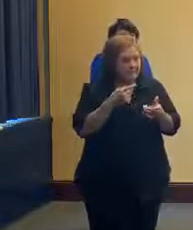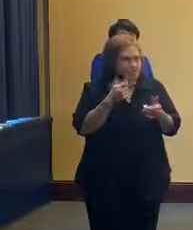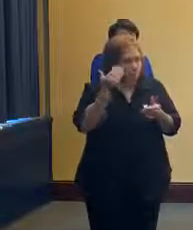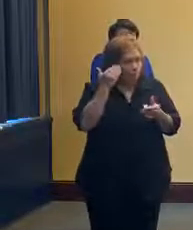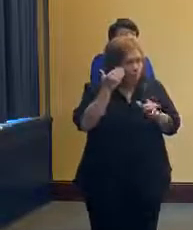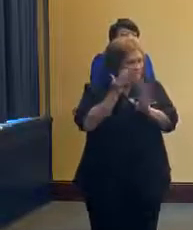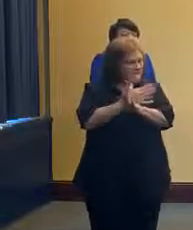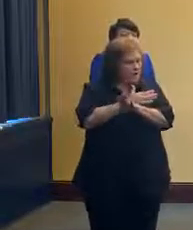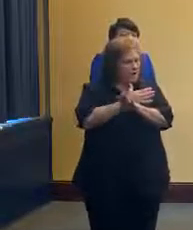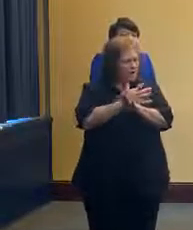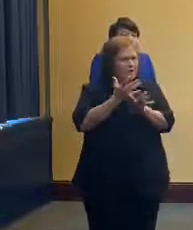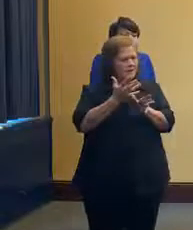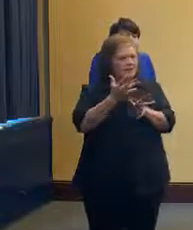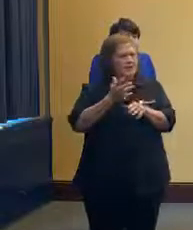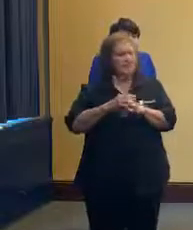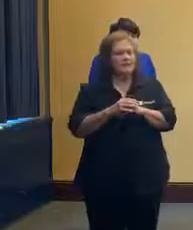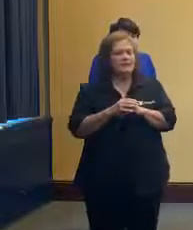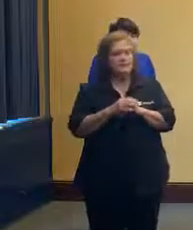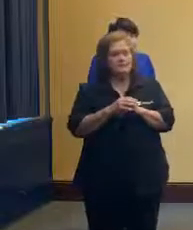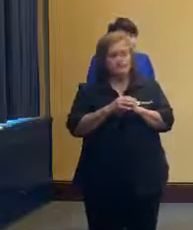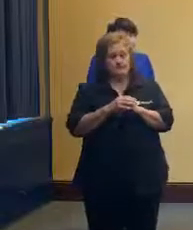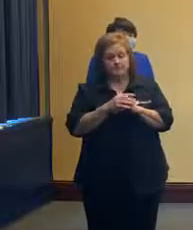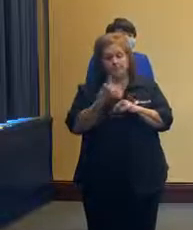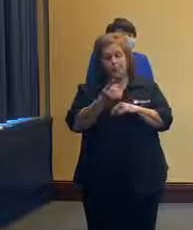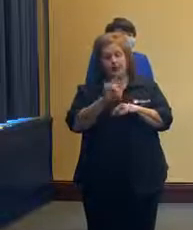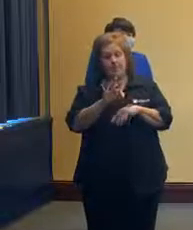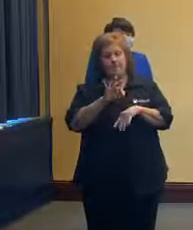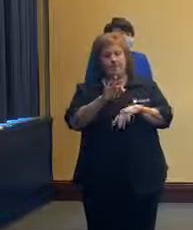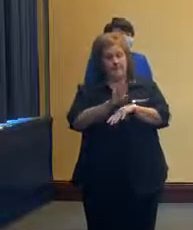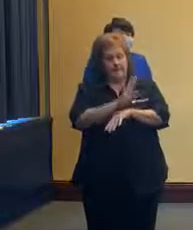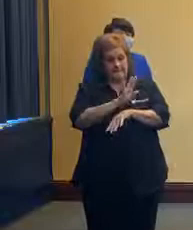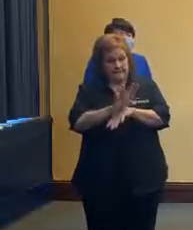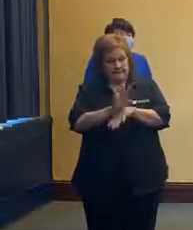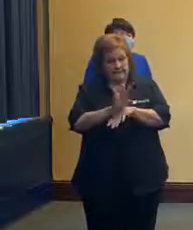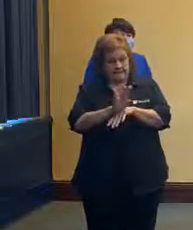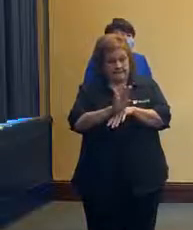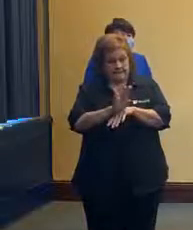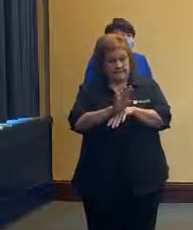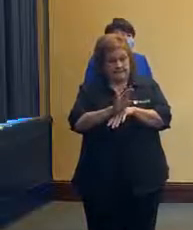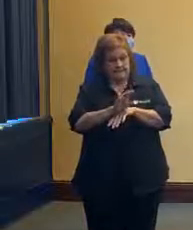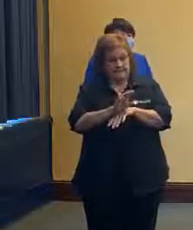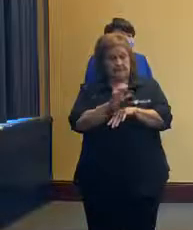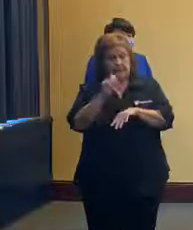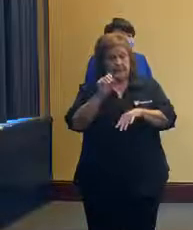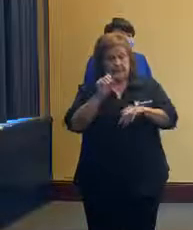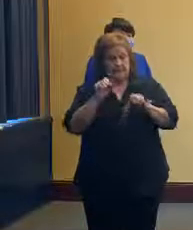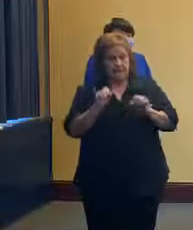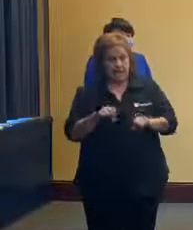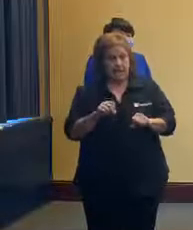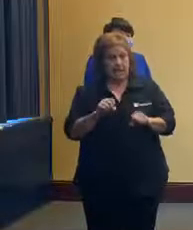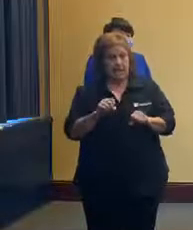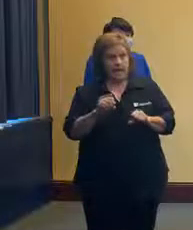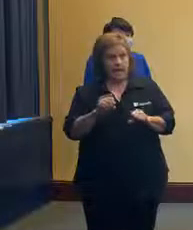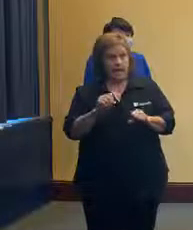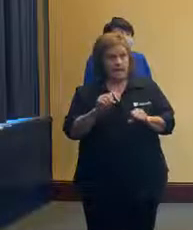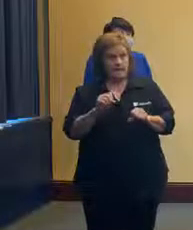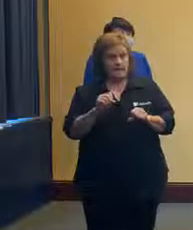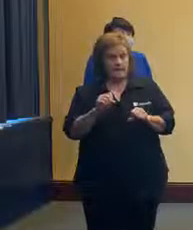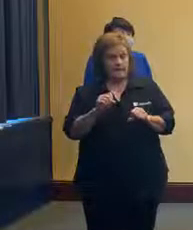before? Yes. Well, one of the businesses can very much concentrate heavily